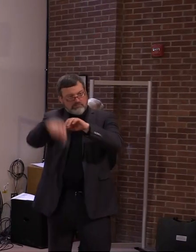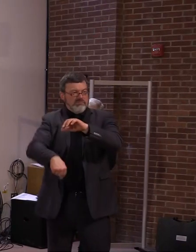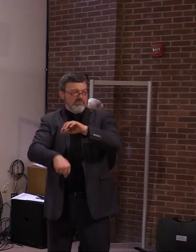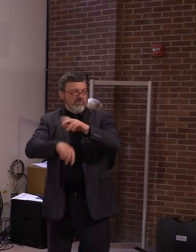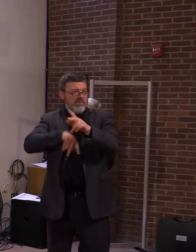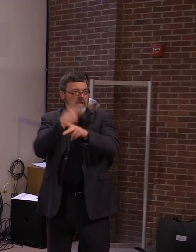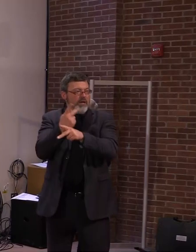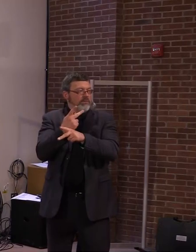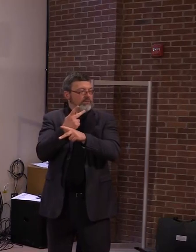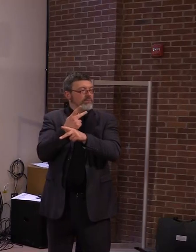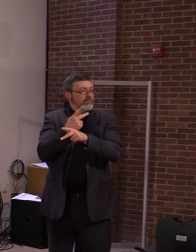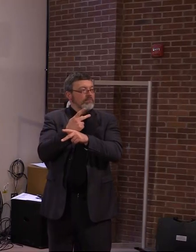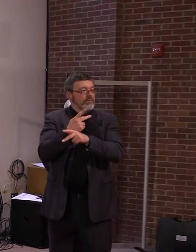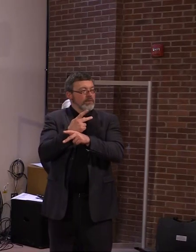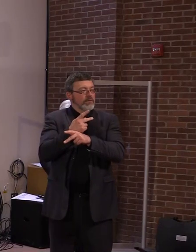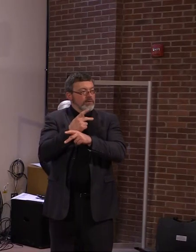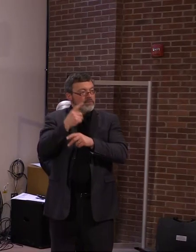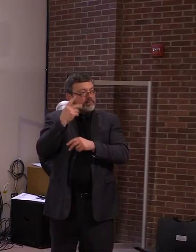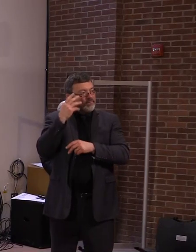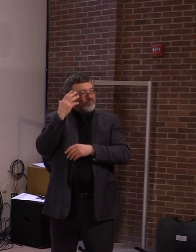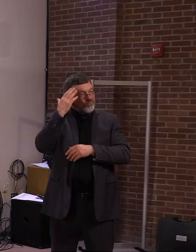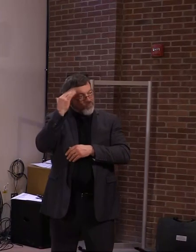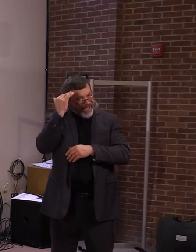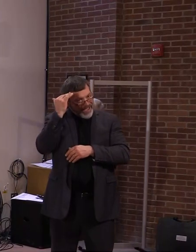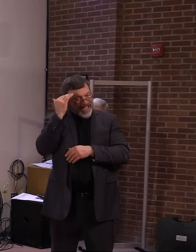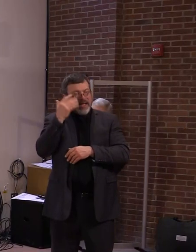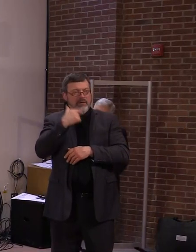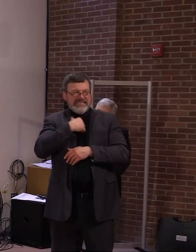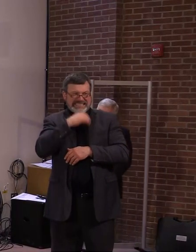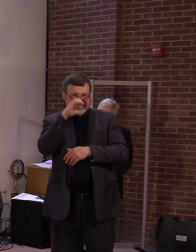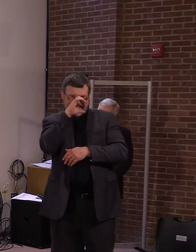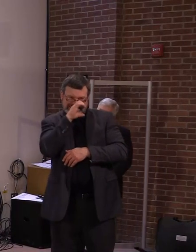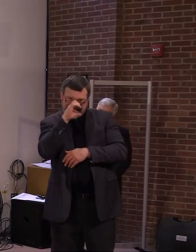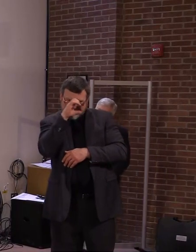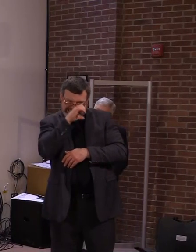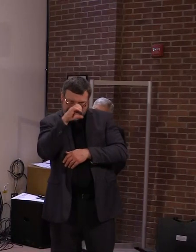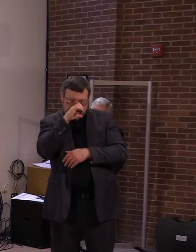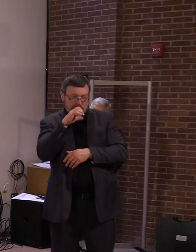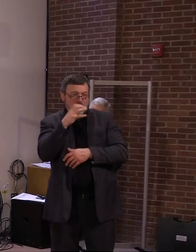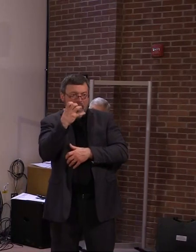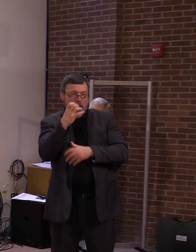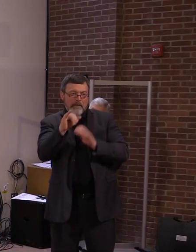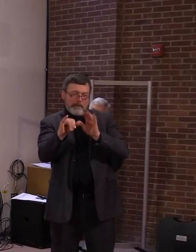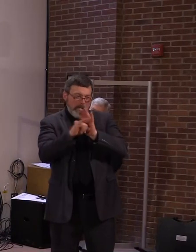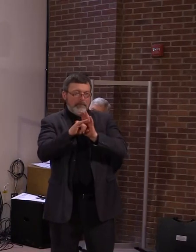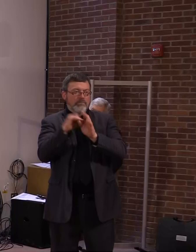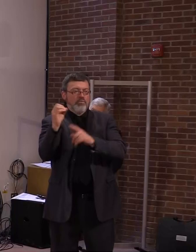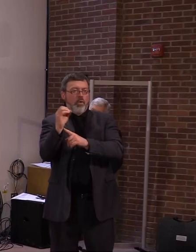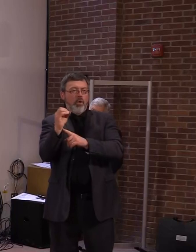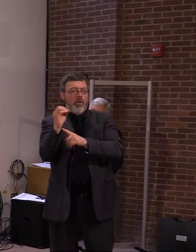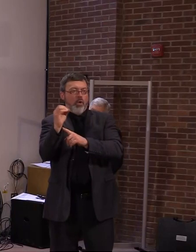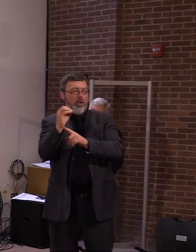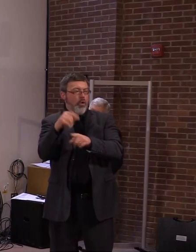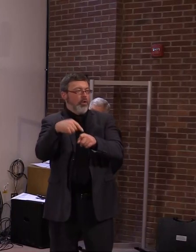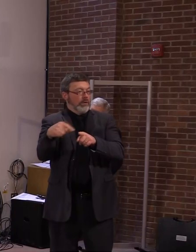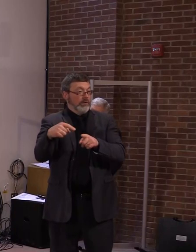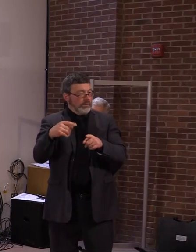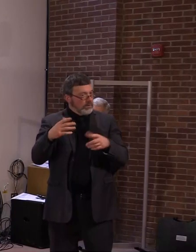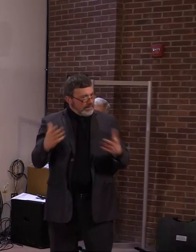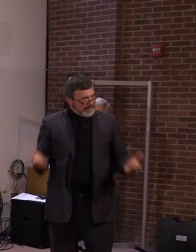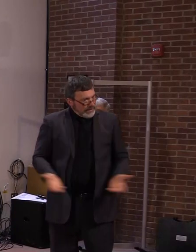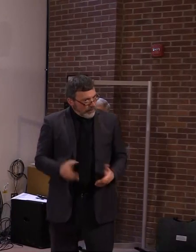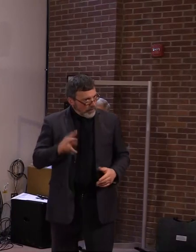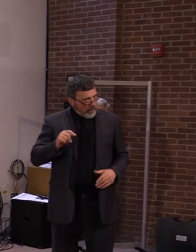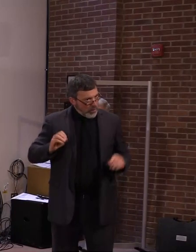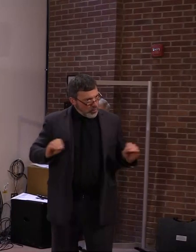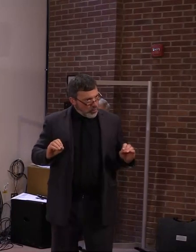because that would almost certainly show Omicron. That has not happened yet to date. But we still sequence a high percentage